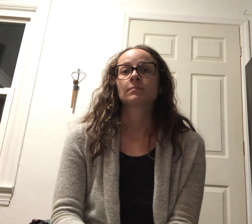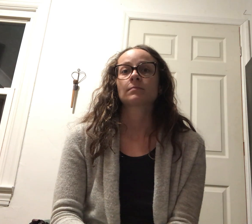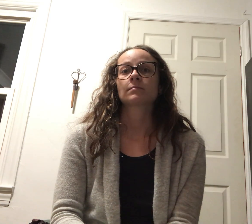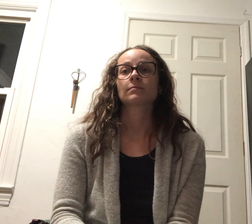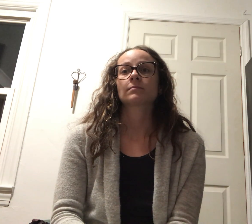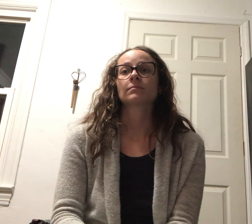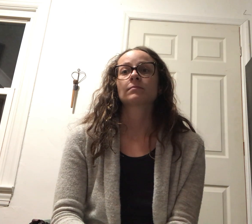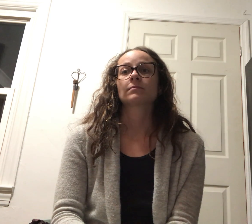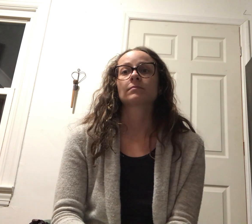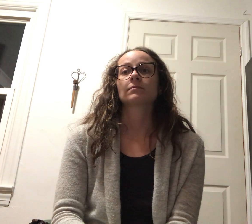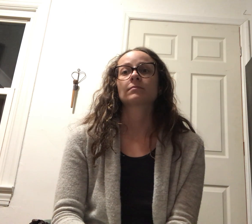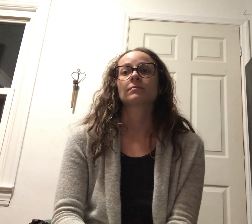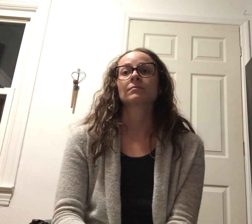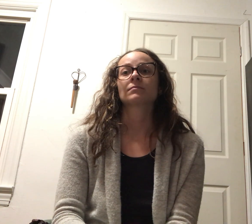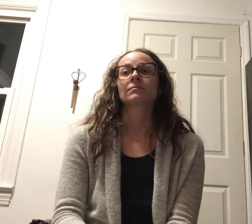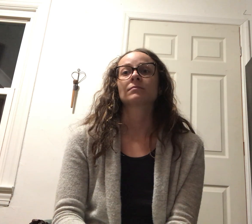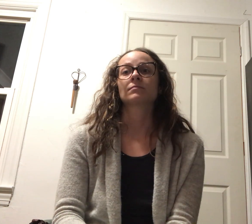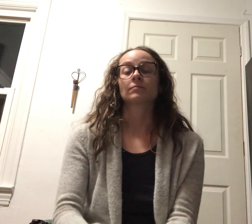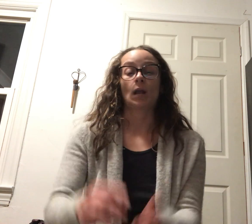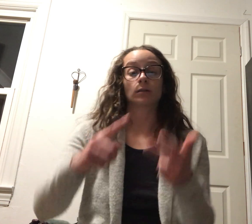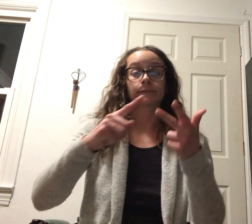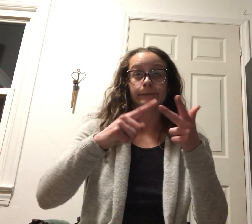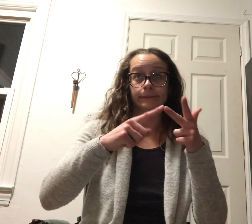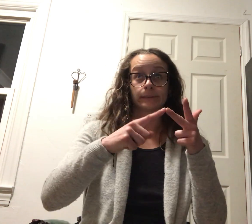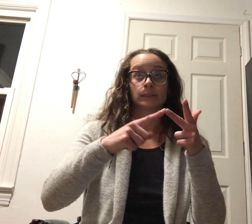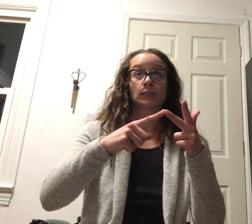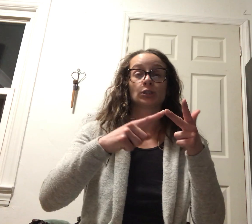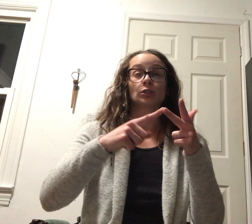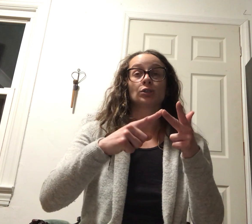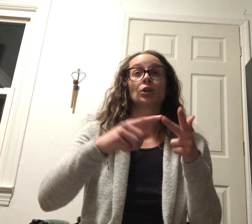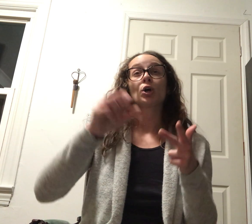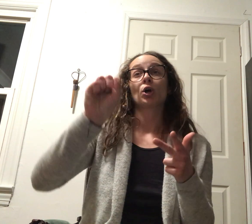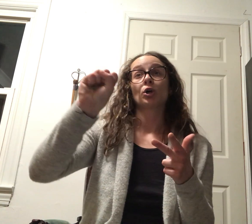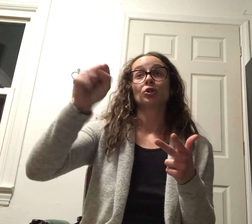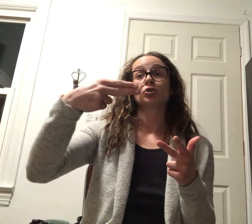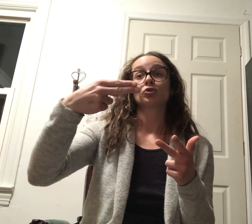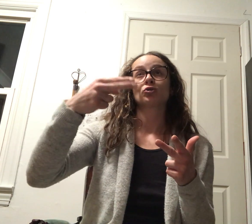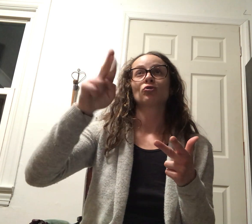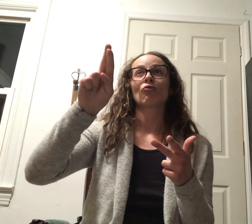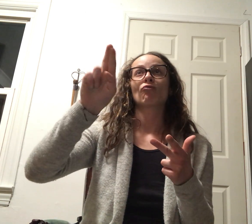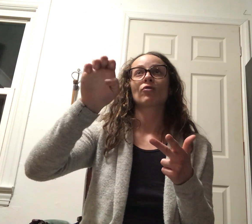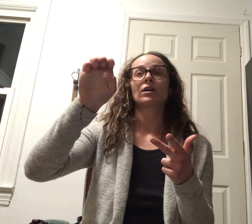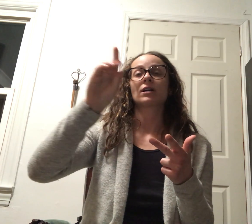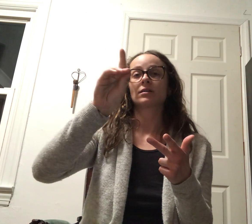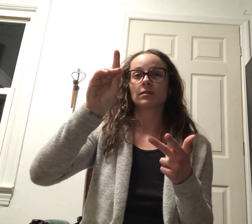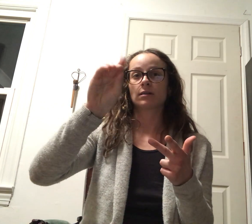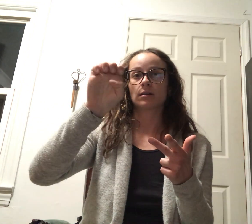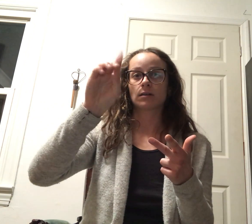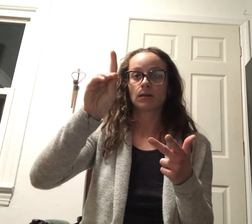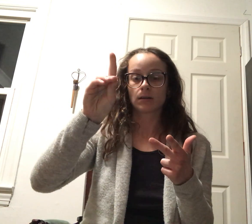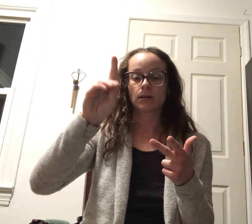No, Parmesan cheese, like some shredded Parmesan, fresh grated Parmesan,